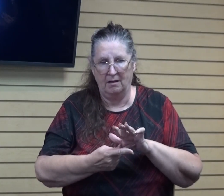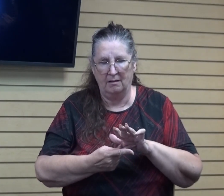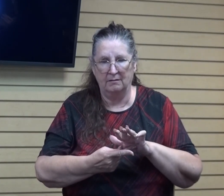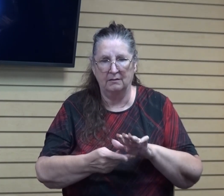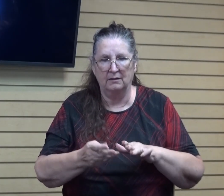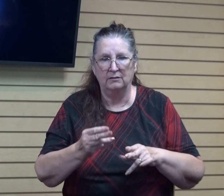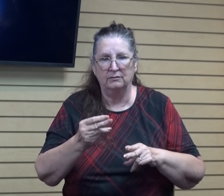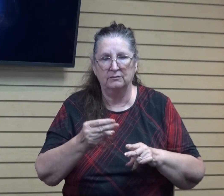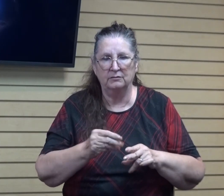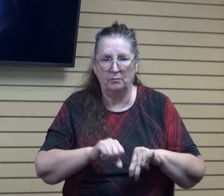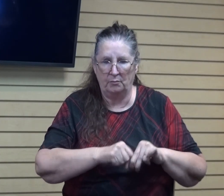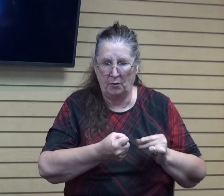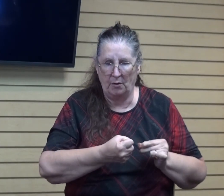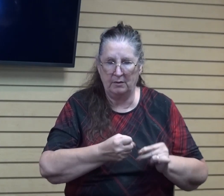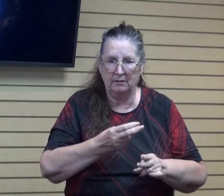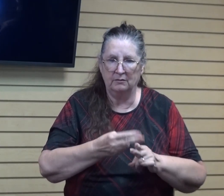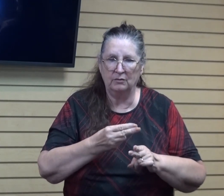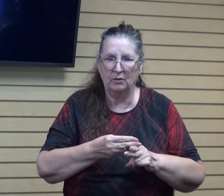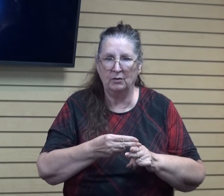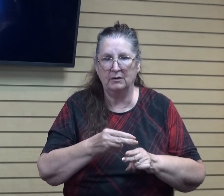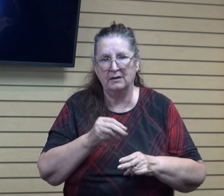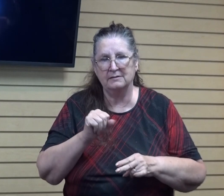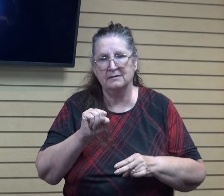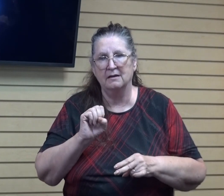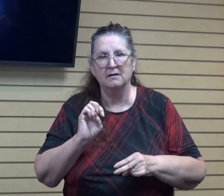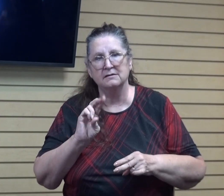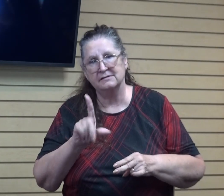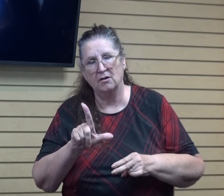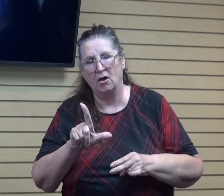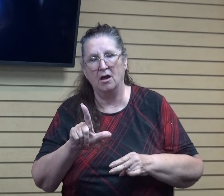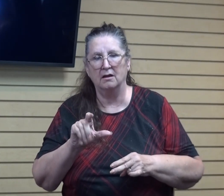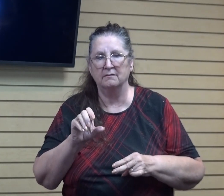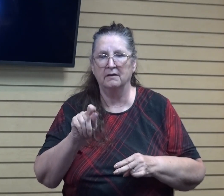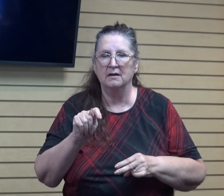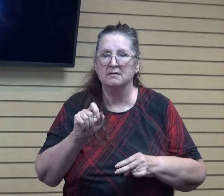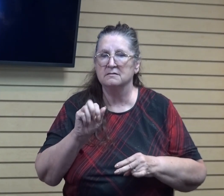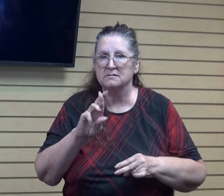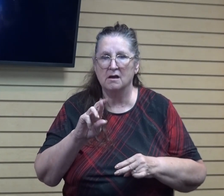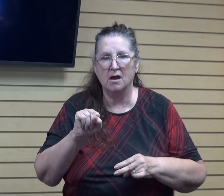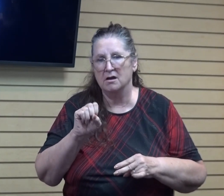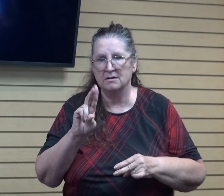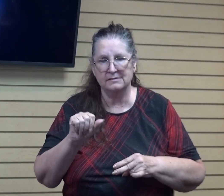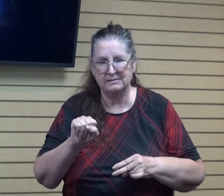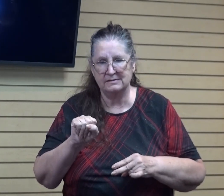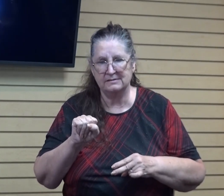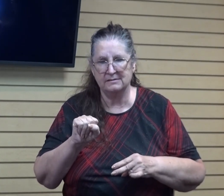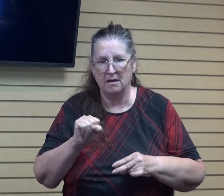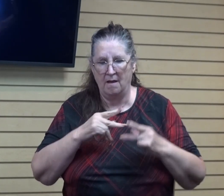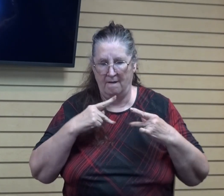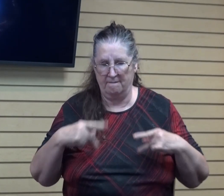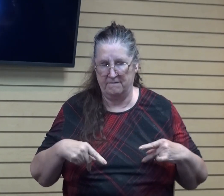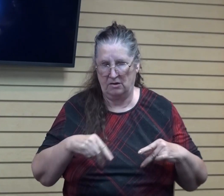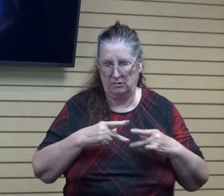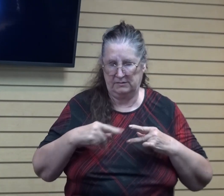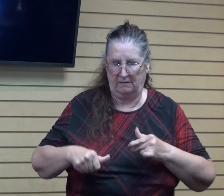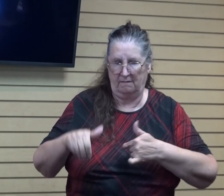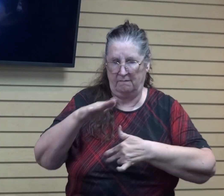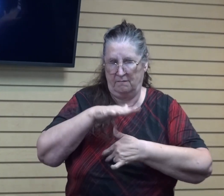Tarsus, a Pharisee of Pharisees, and intensely persecuted Christians prior to his calling and